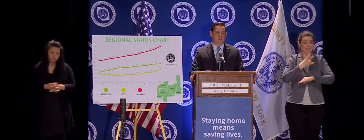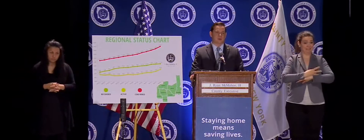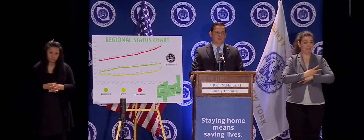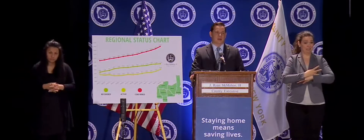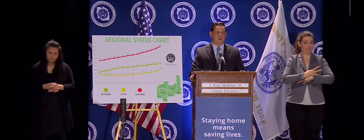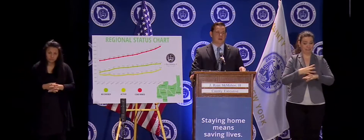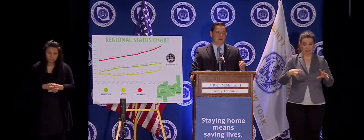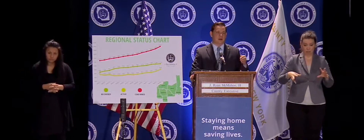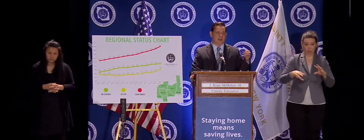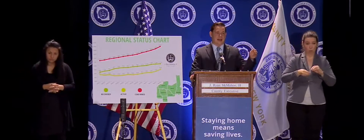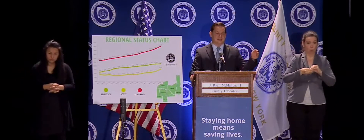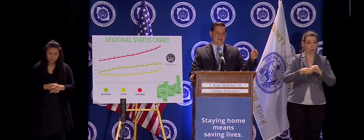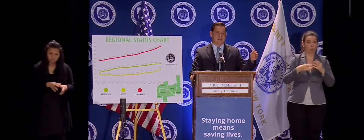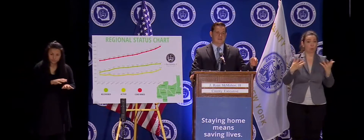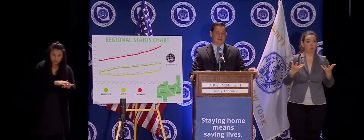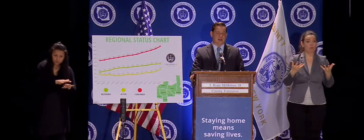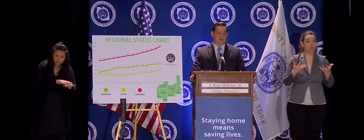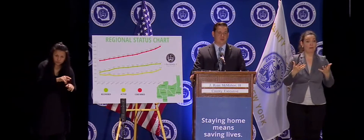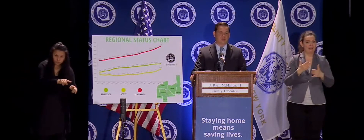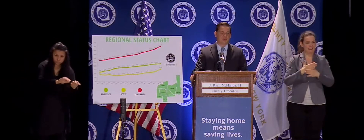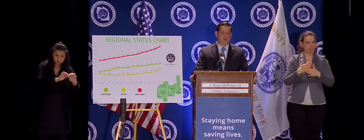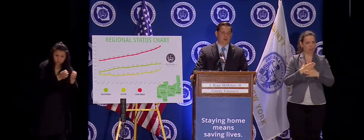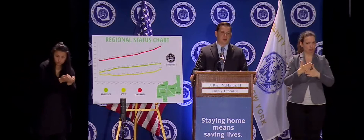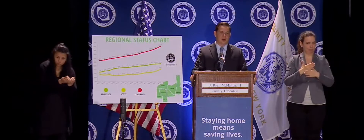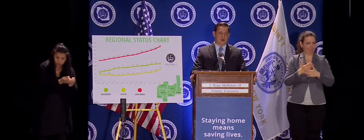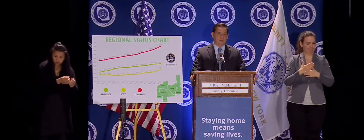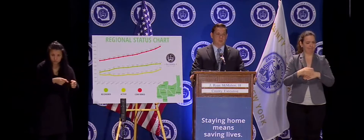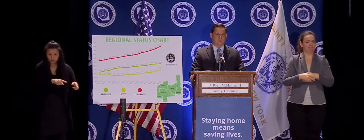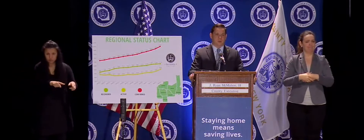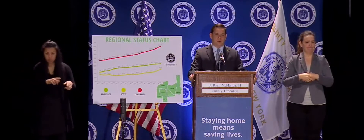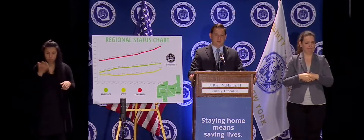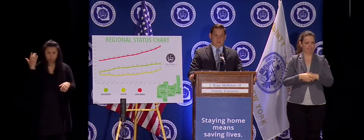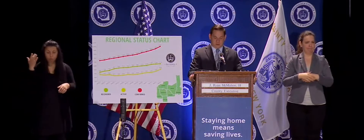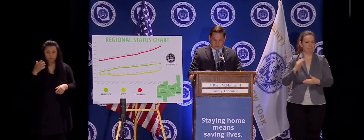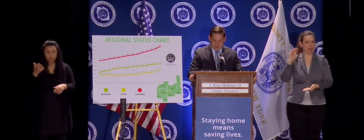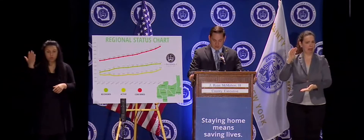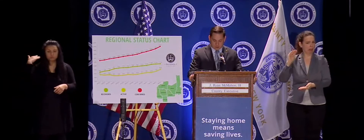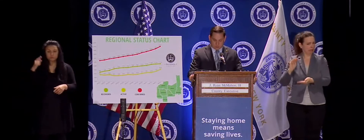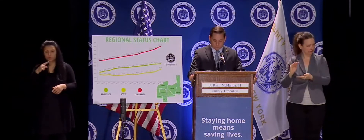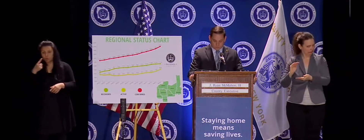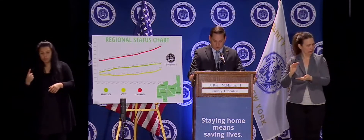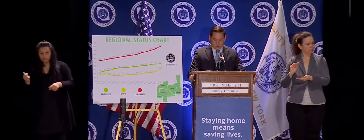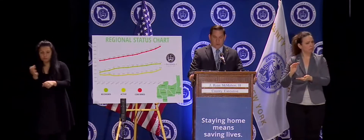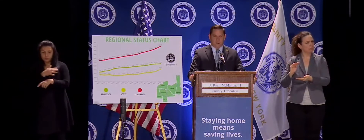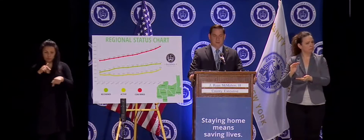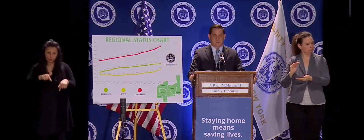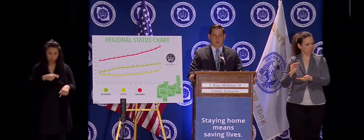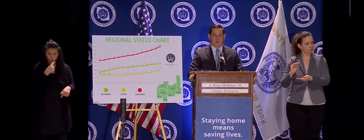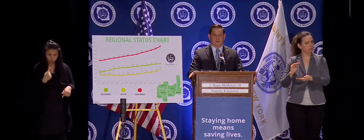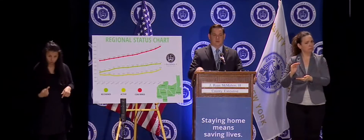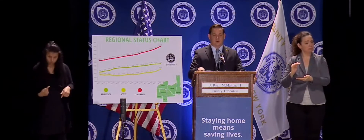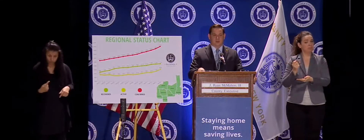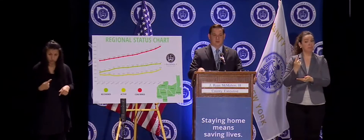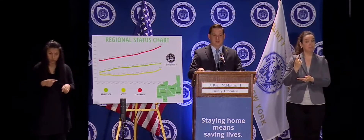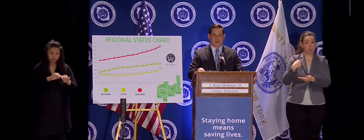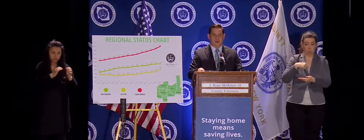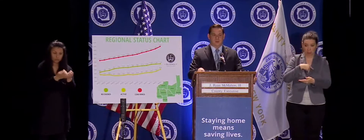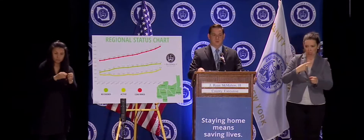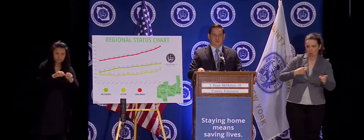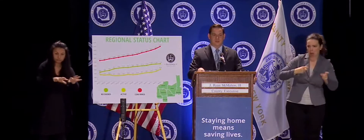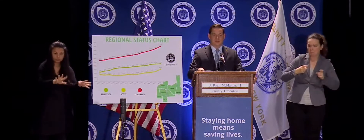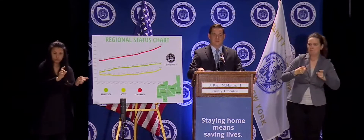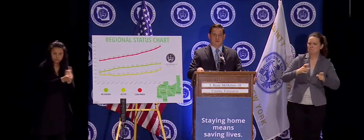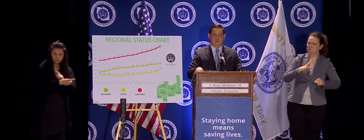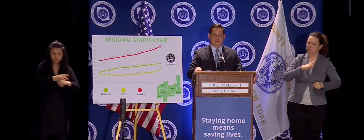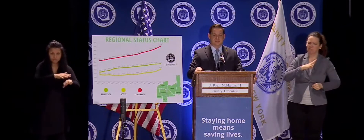in the community than our last 7-day average, but certainly manageable. But it's important for everyone to understand